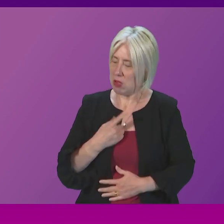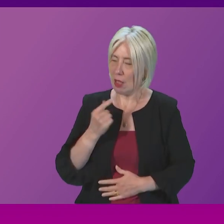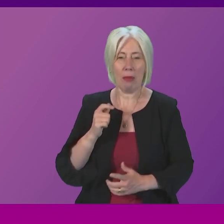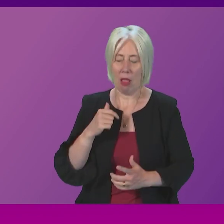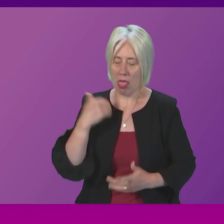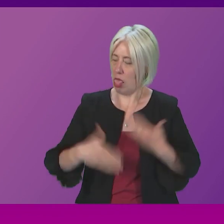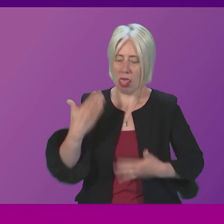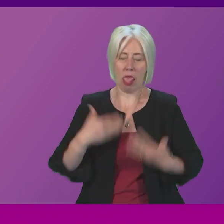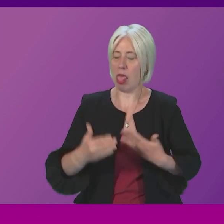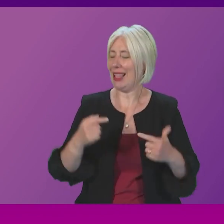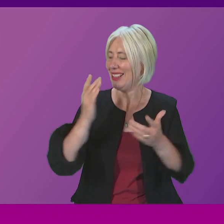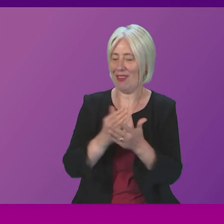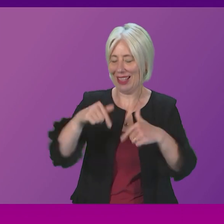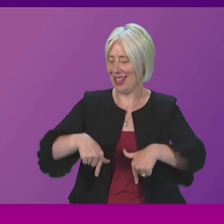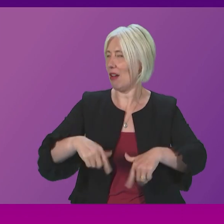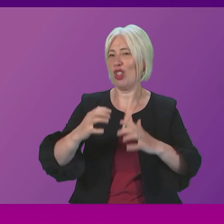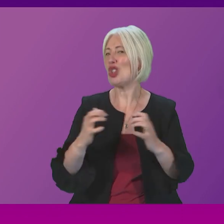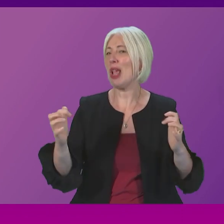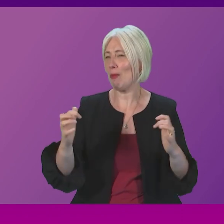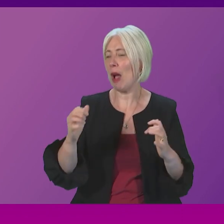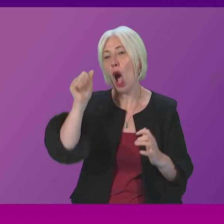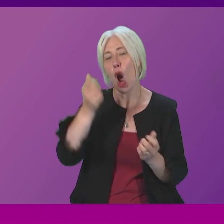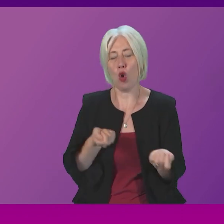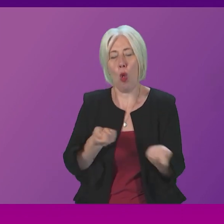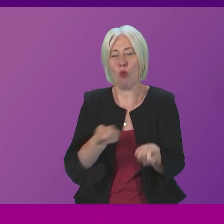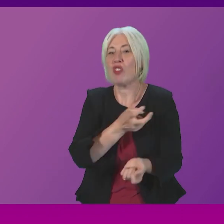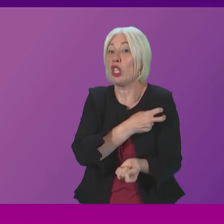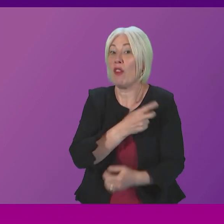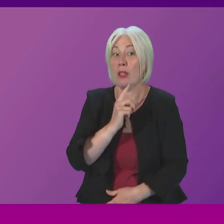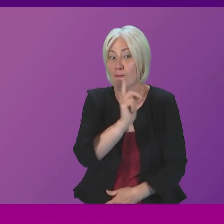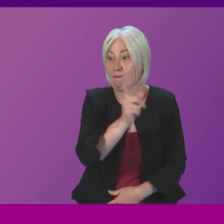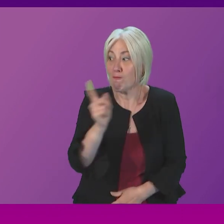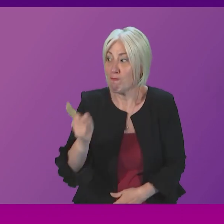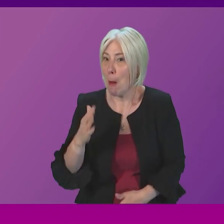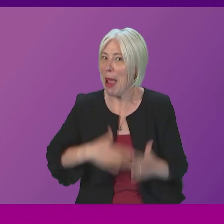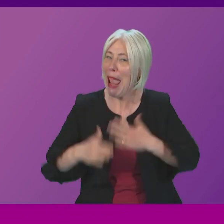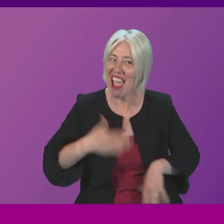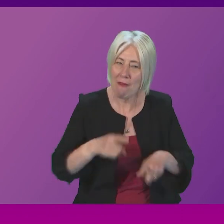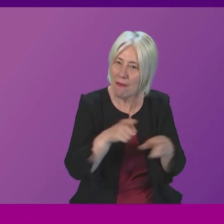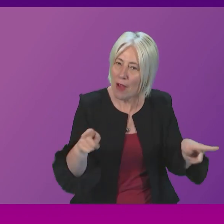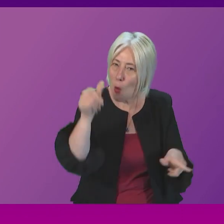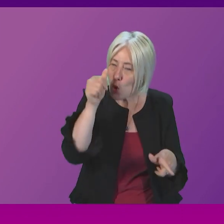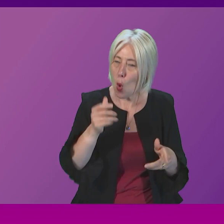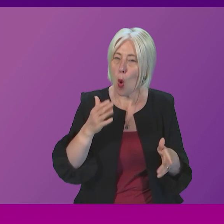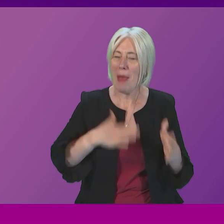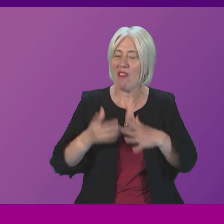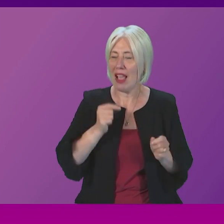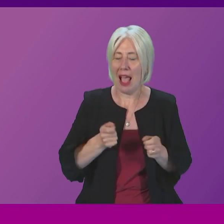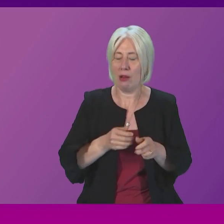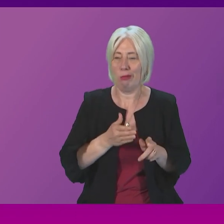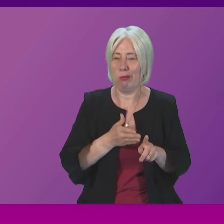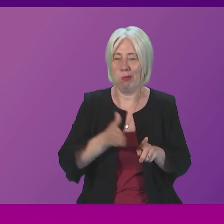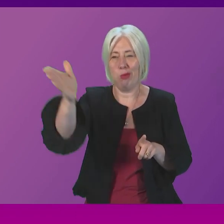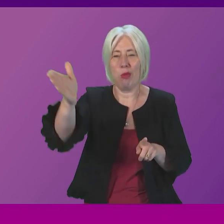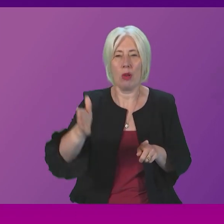carried away, particularly in the chamber. And I know the presiding officer is regularly telling us all to behave because of the way that things can escalate.